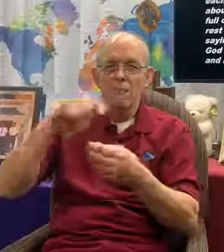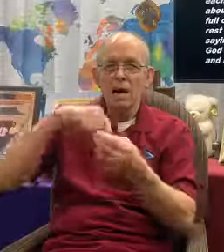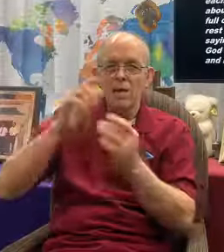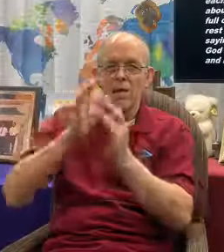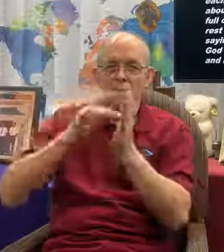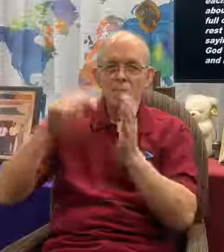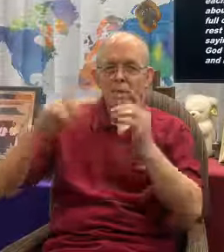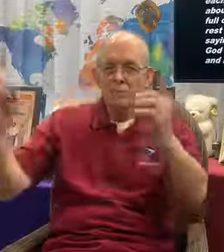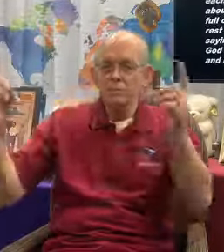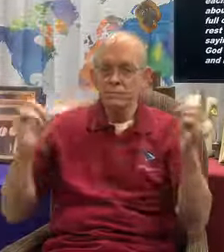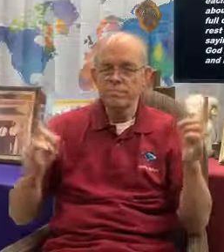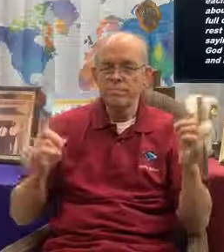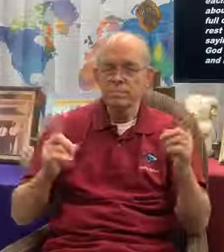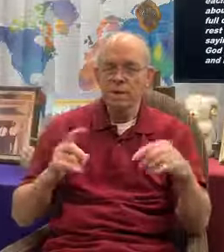About him,